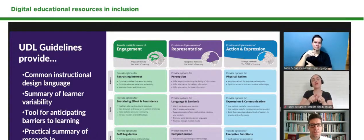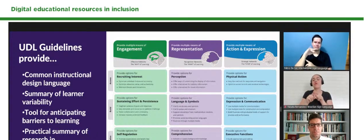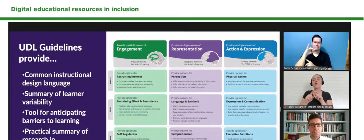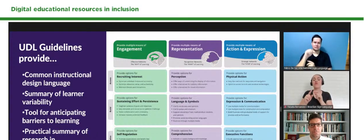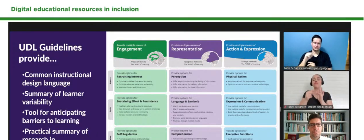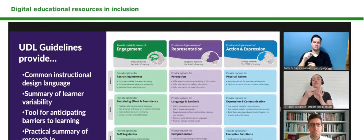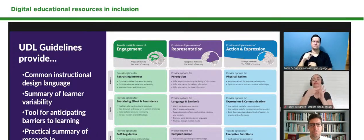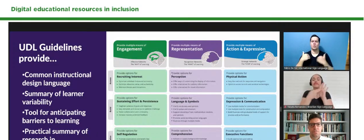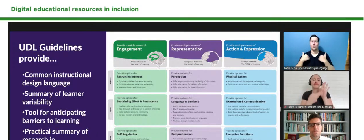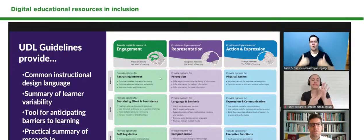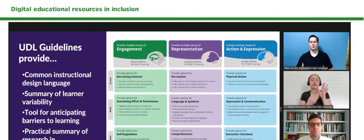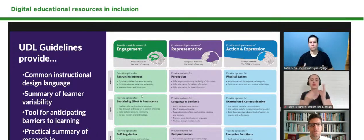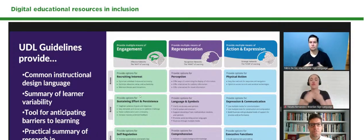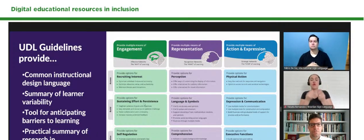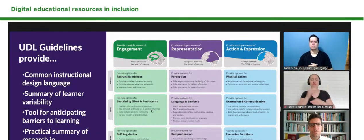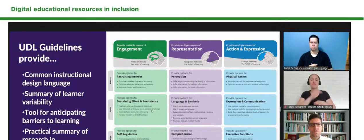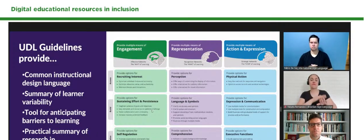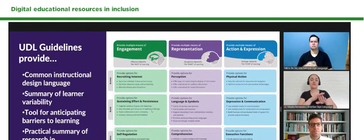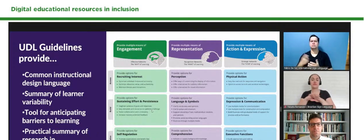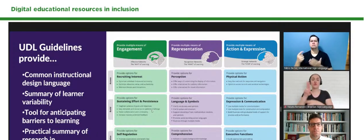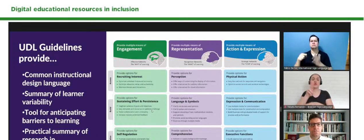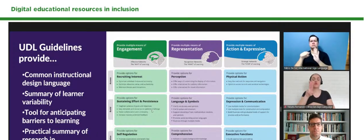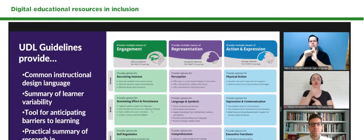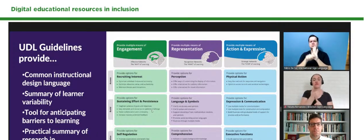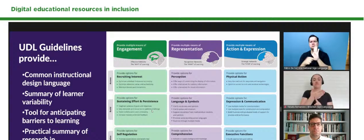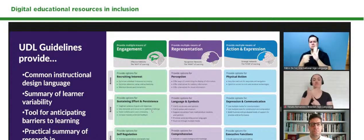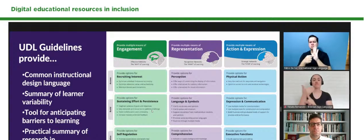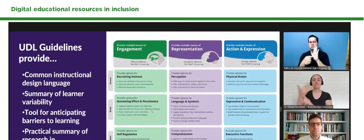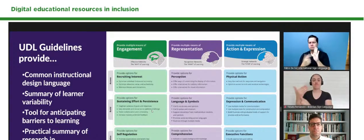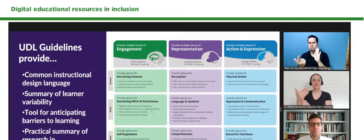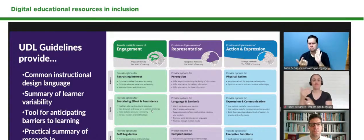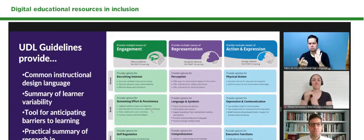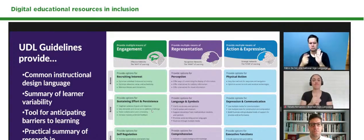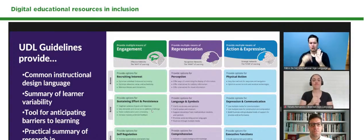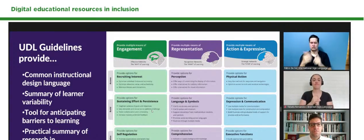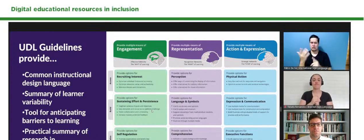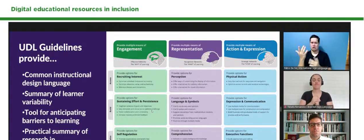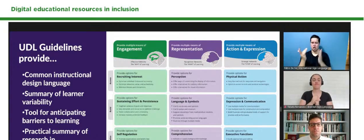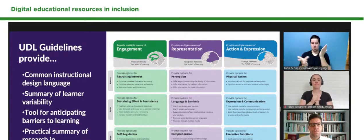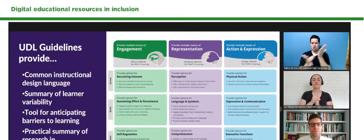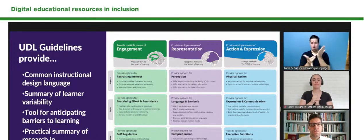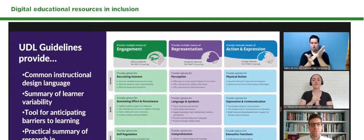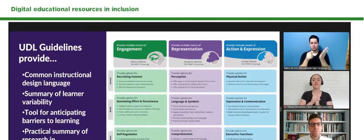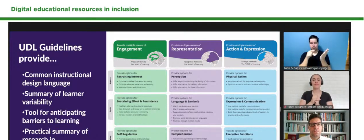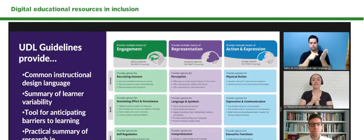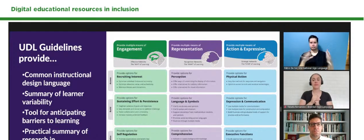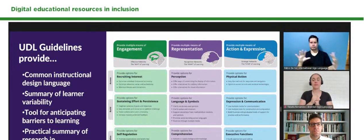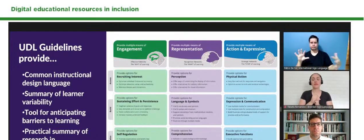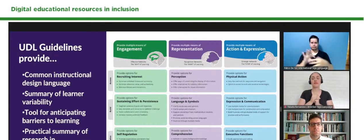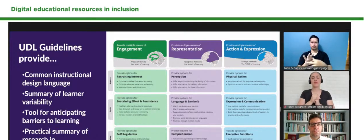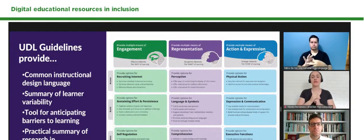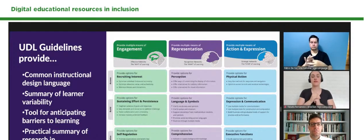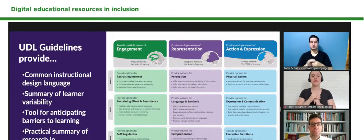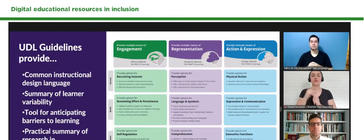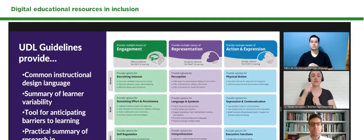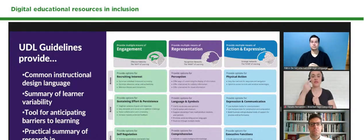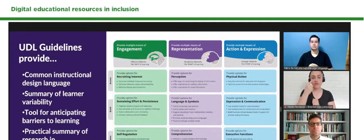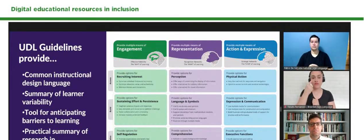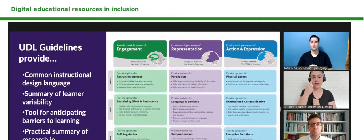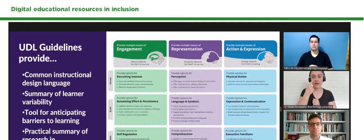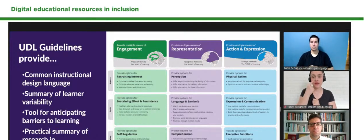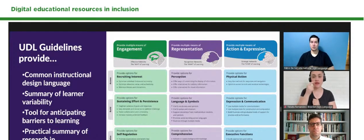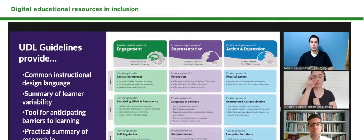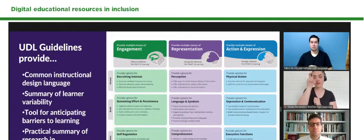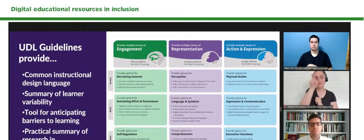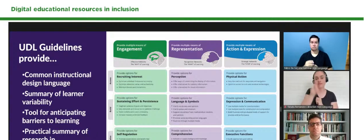technology tools. The image of the guidelines is on the screen now, 3 columns,